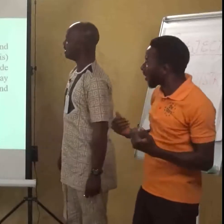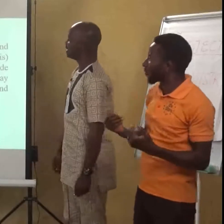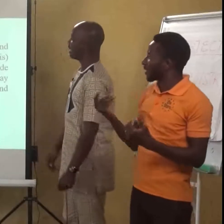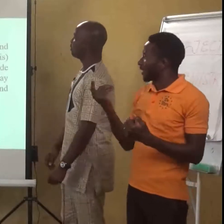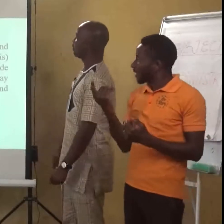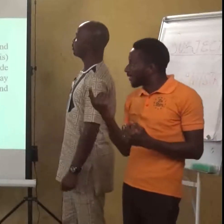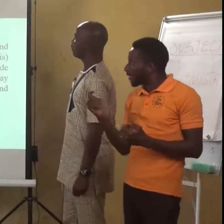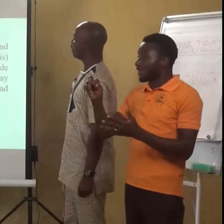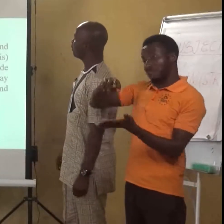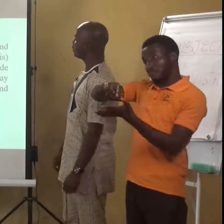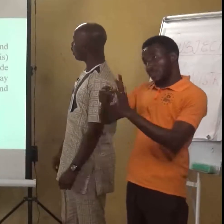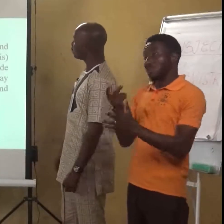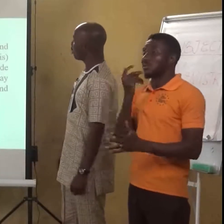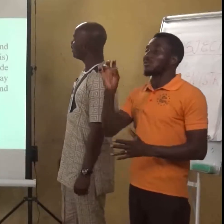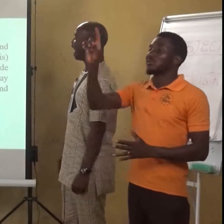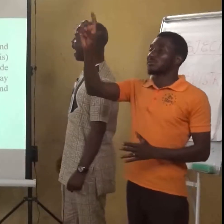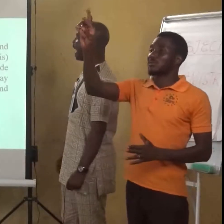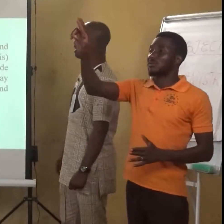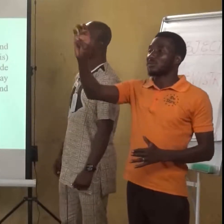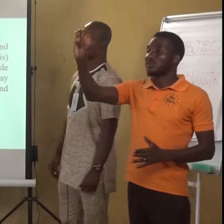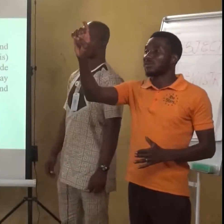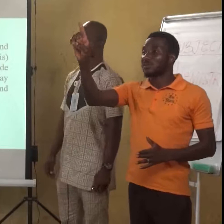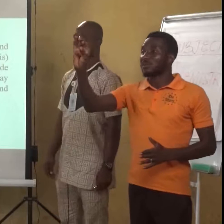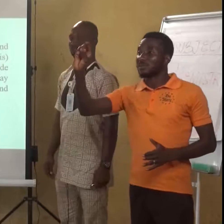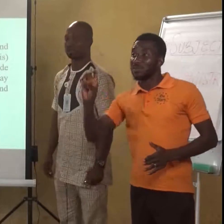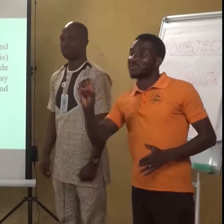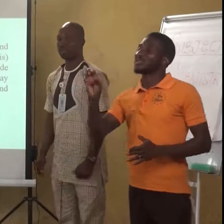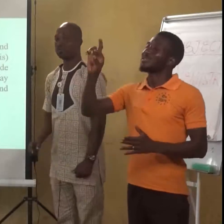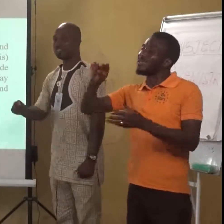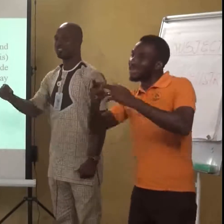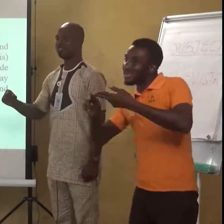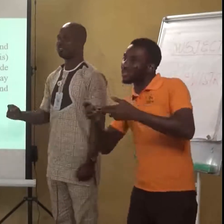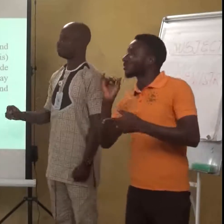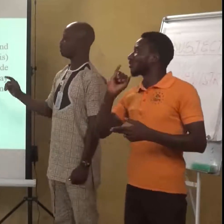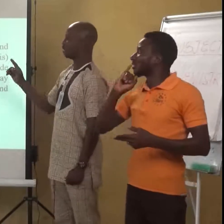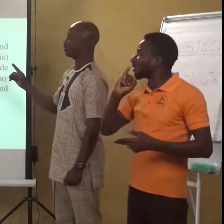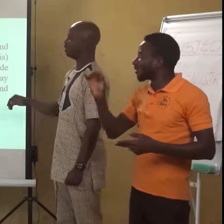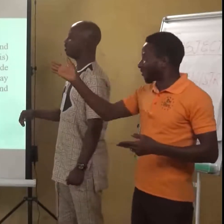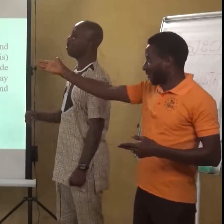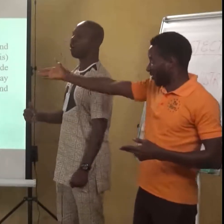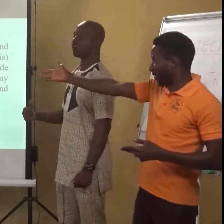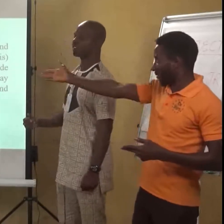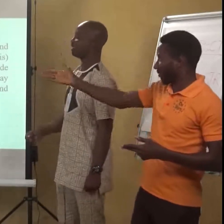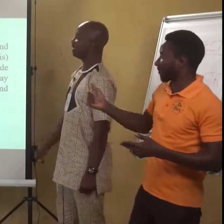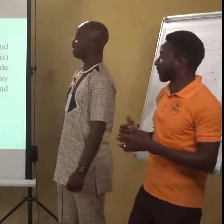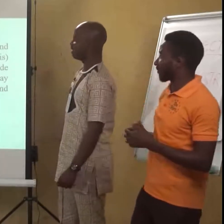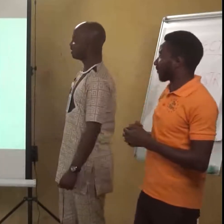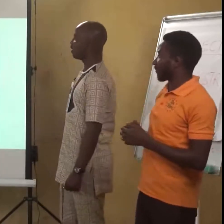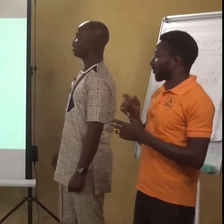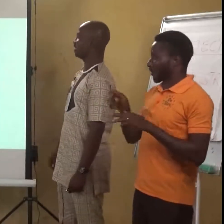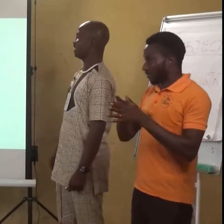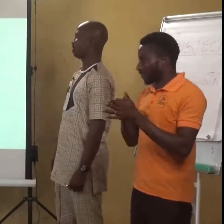reaction is the abbreviation of reduction and oxidation. Red is reduction, ox